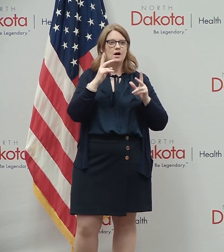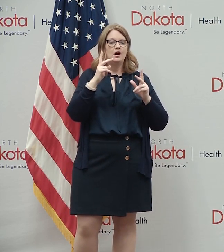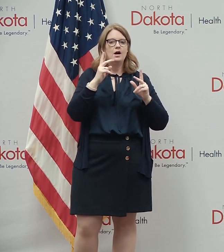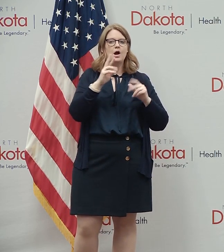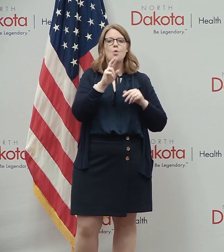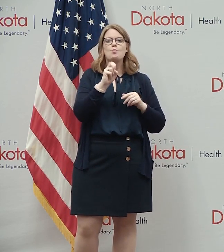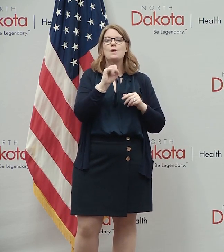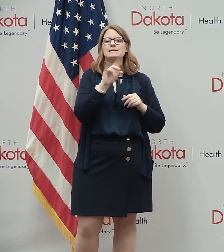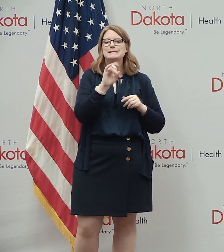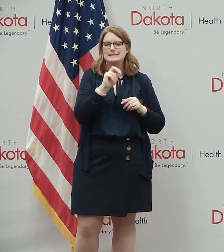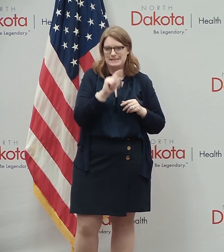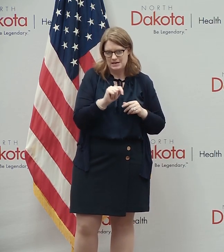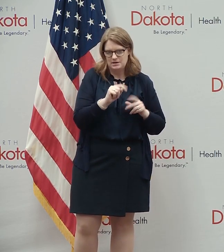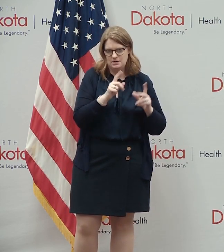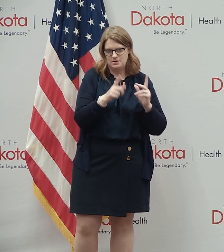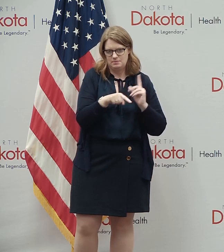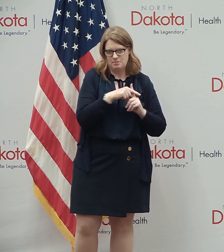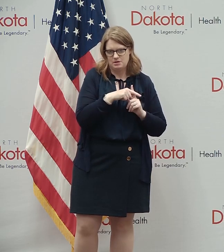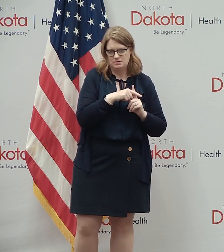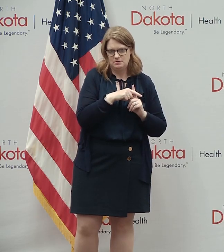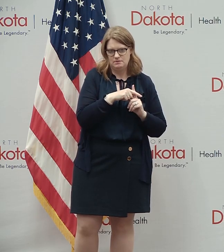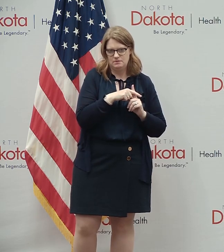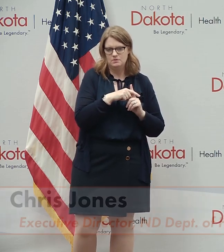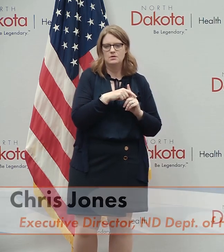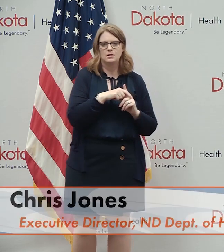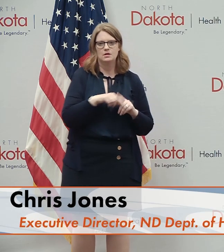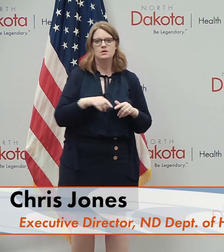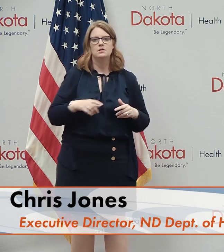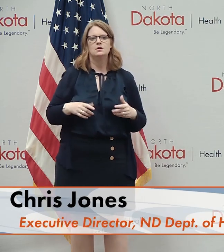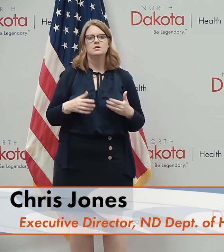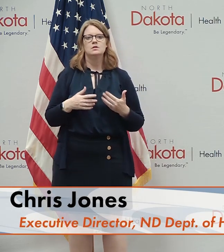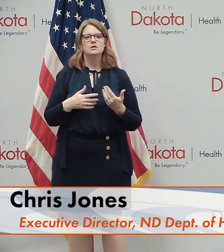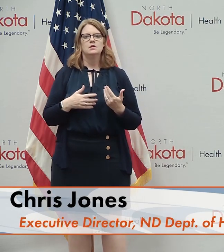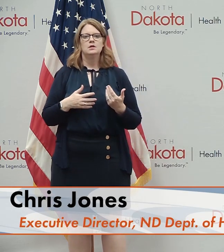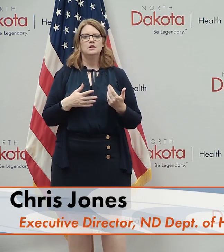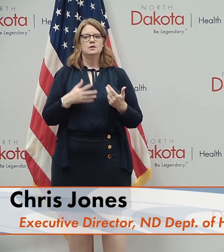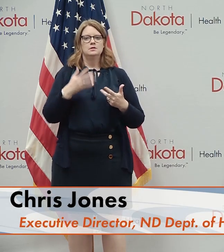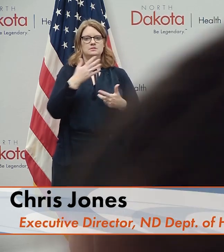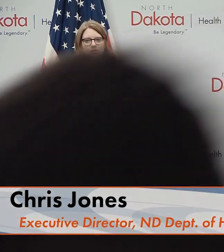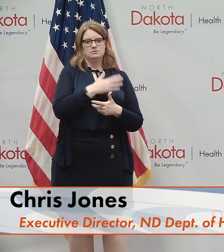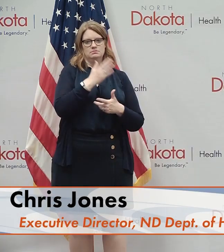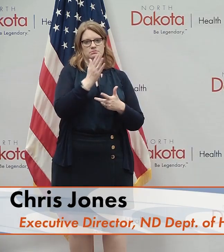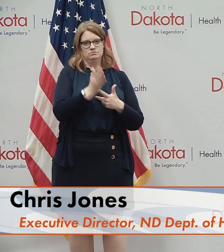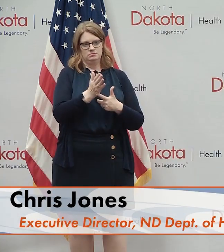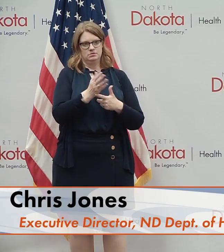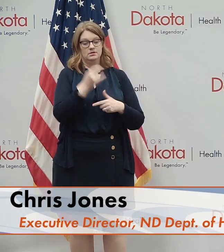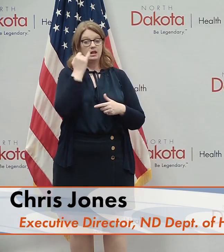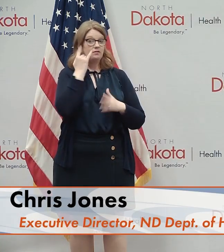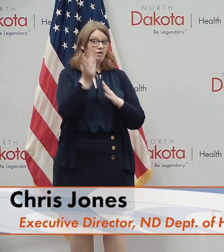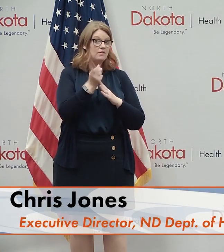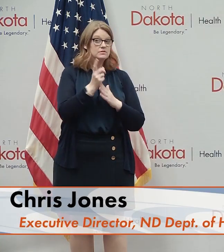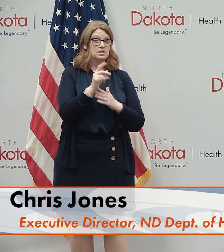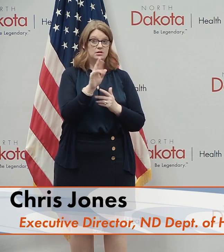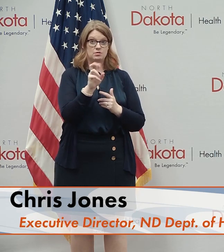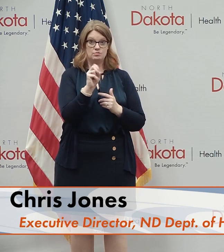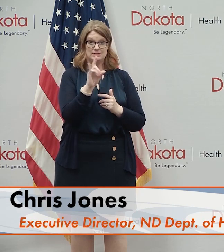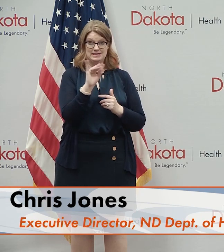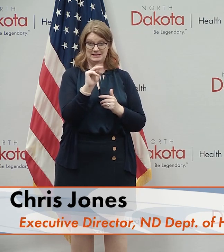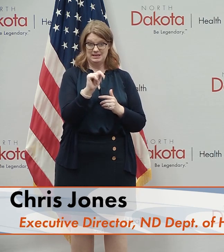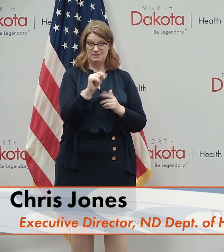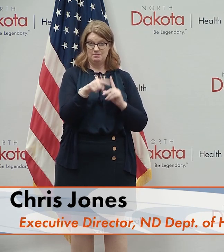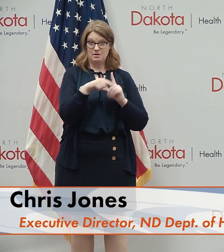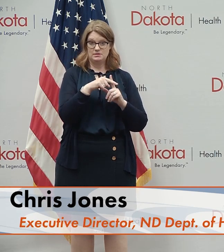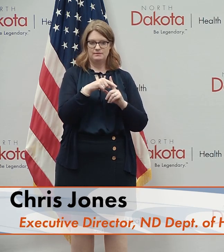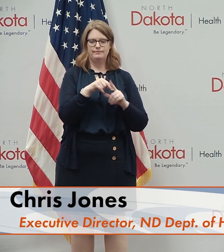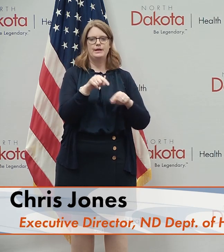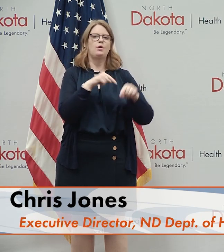positive, because we can isolate the healthcare worker. So only as you go through the gates, if a resident becomes positive, do you go